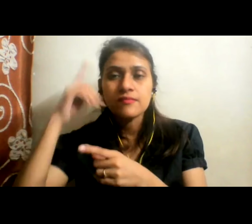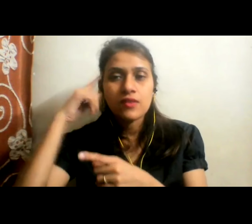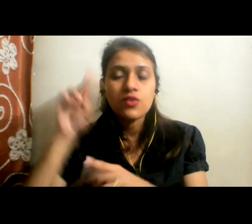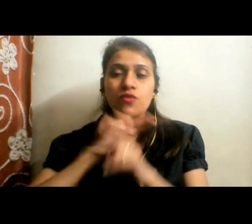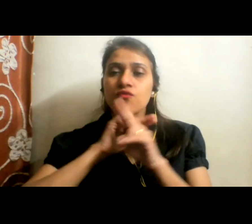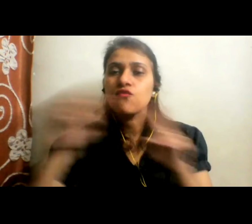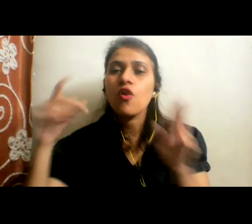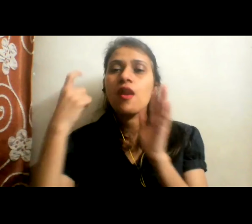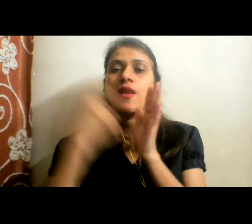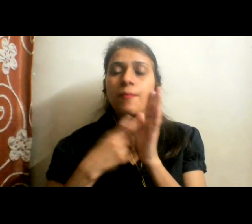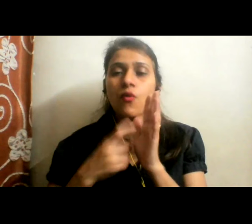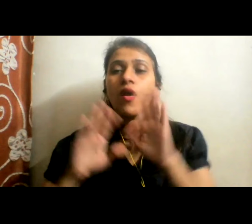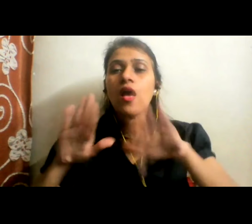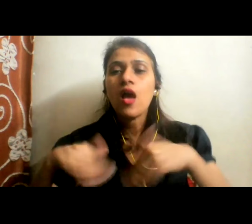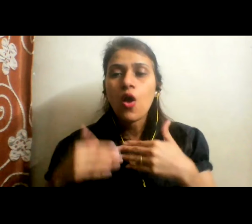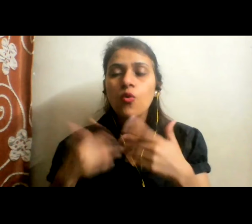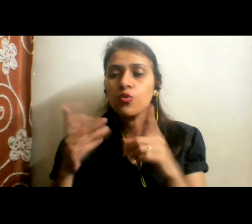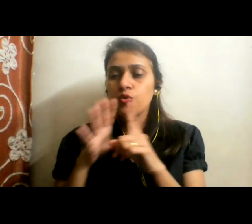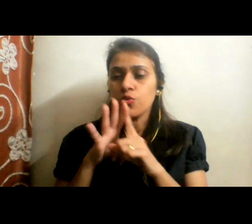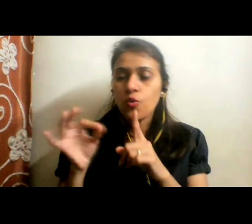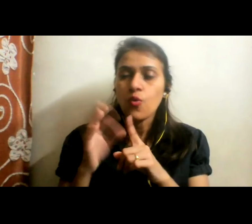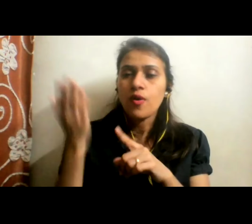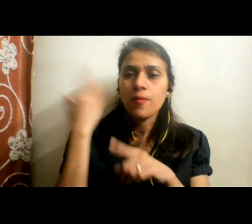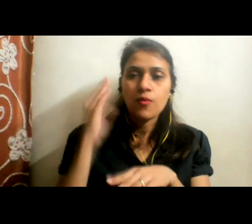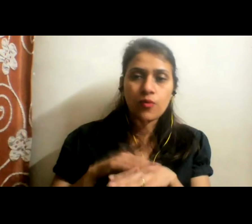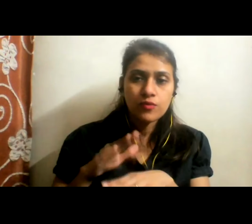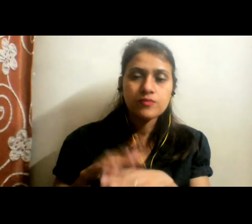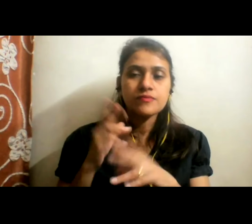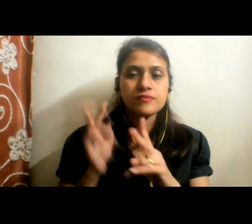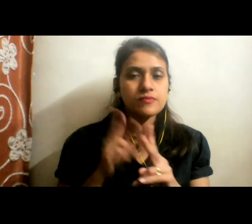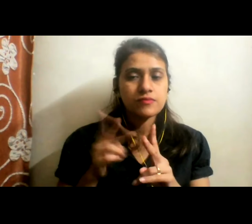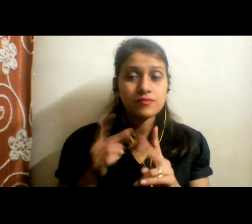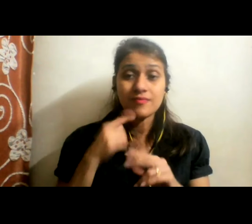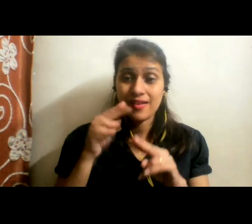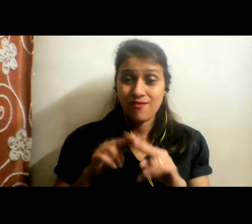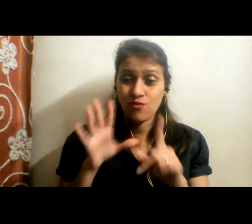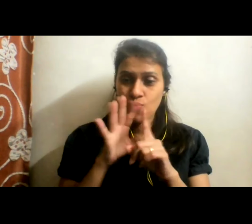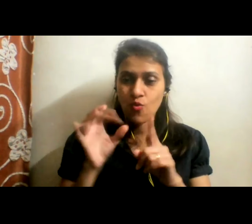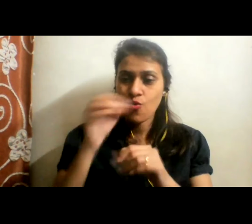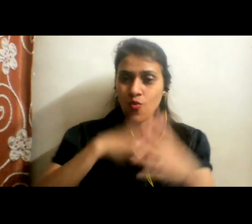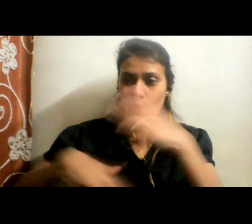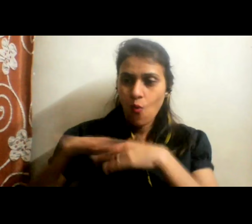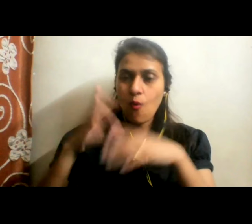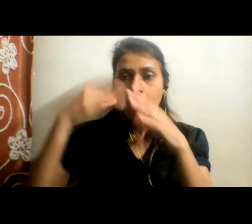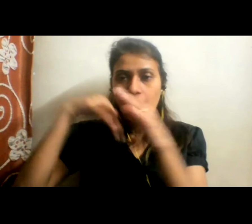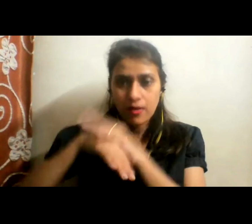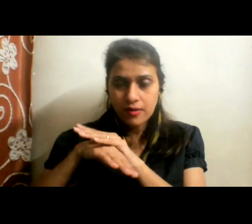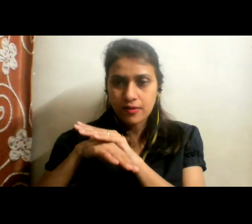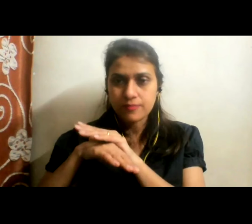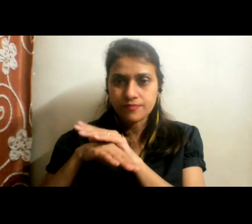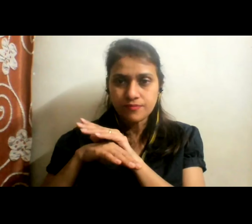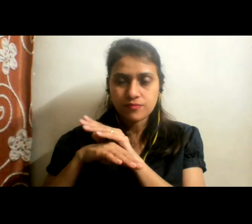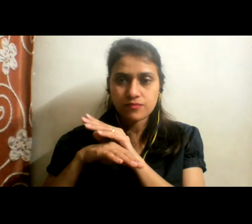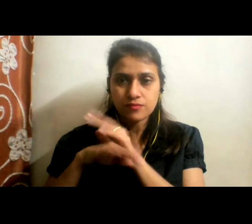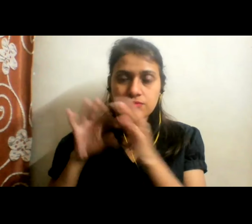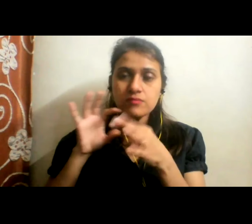of how what you did, it's usually when, especially if you're doing an organizational research or research as a part of an organization.